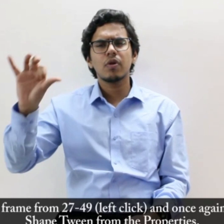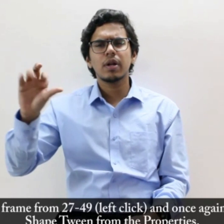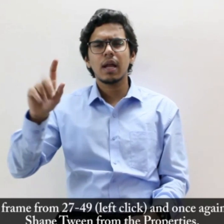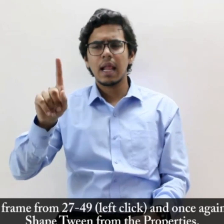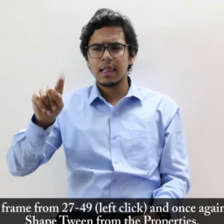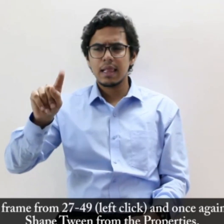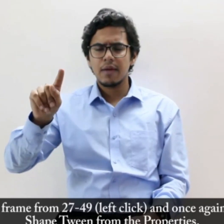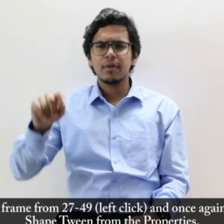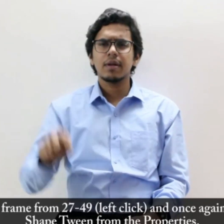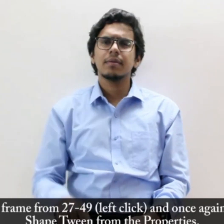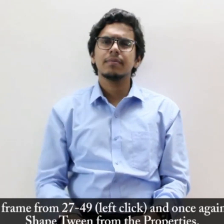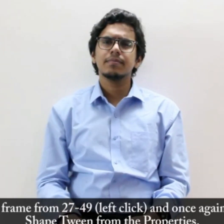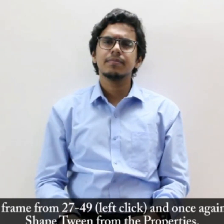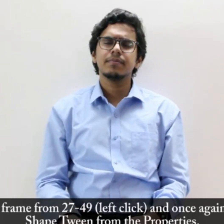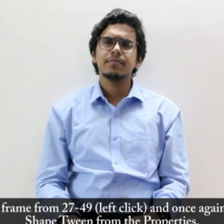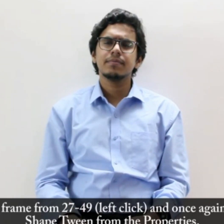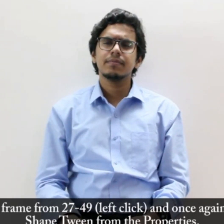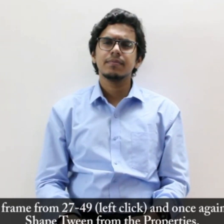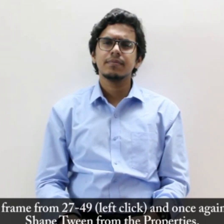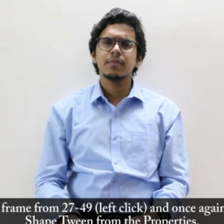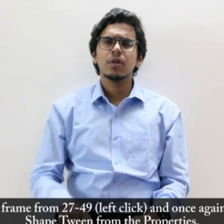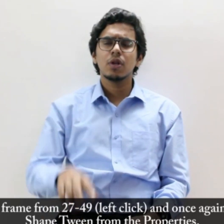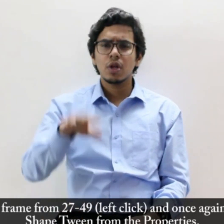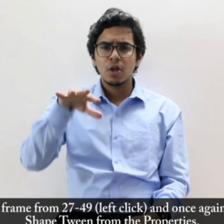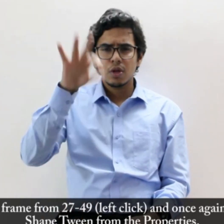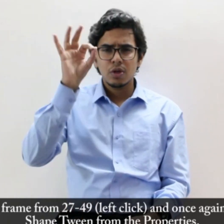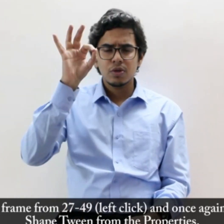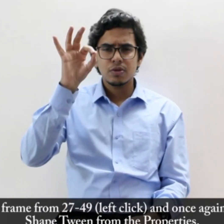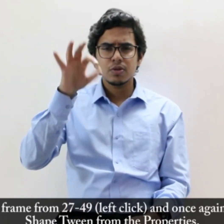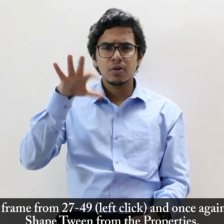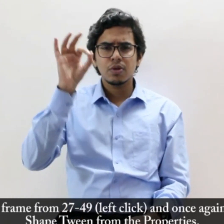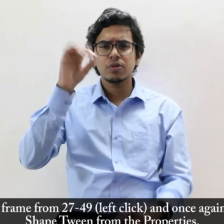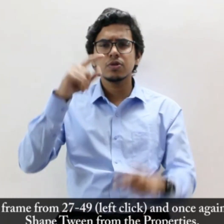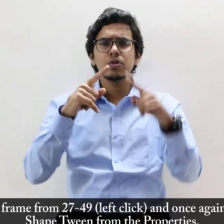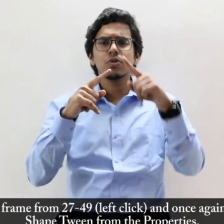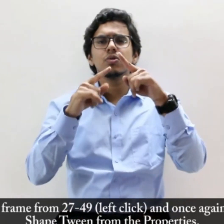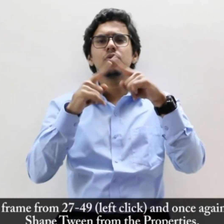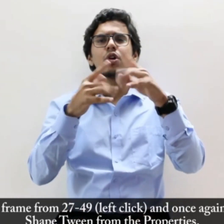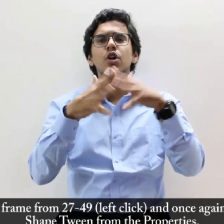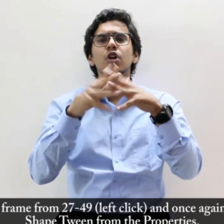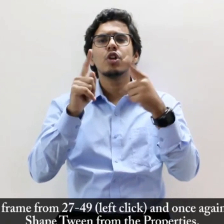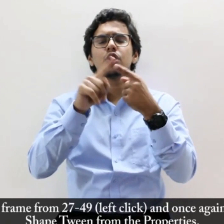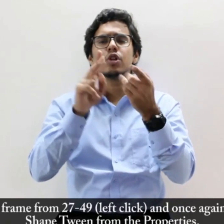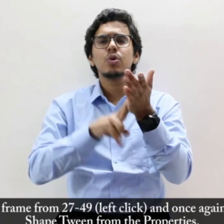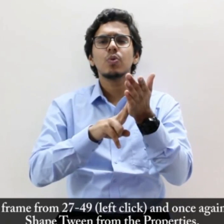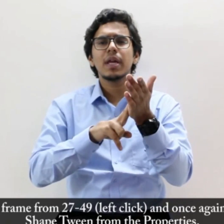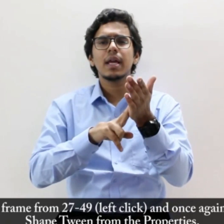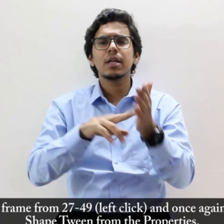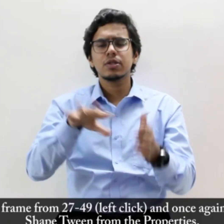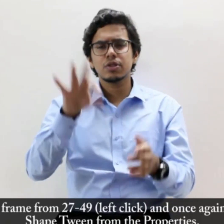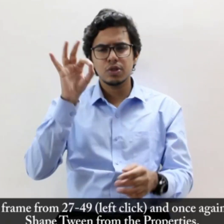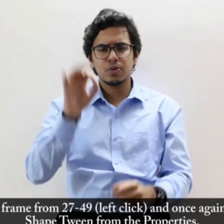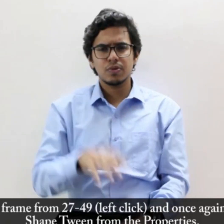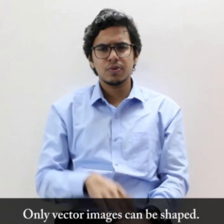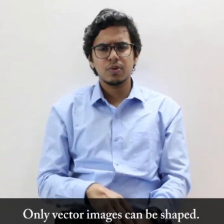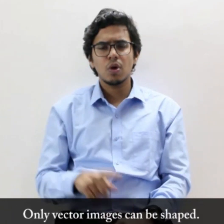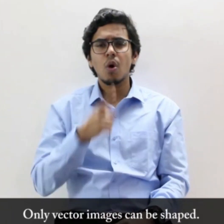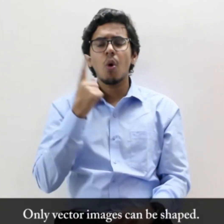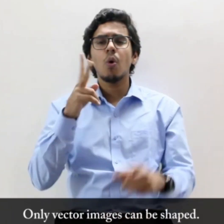49, left-click, and once again choose the Shape Tween from the Properties. Only